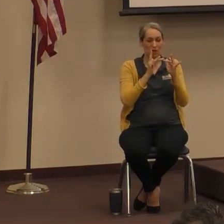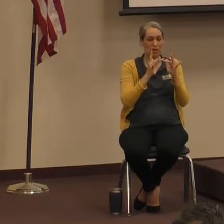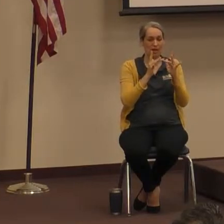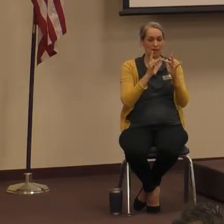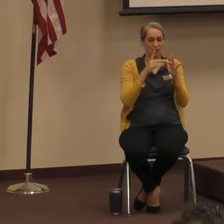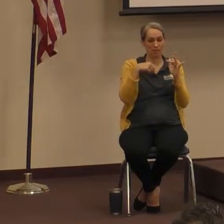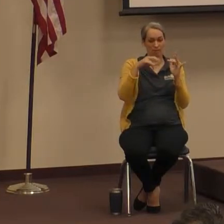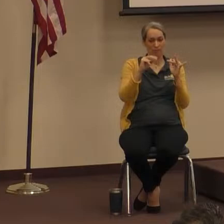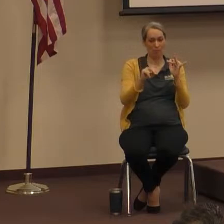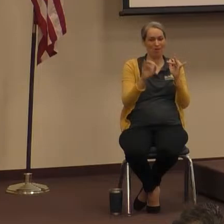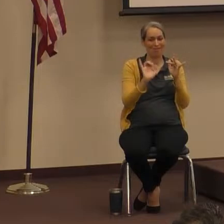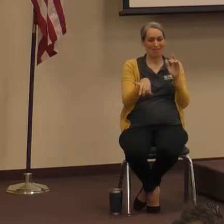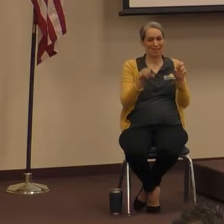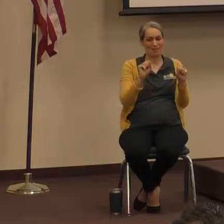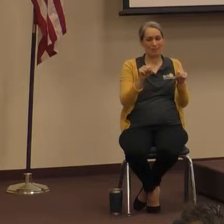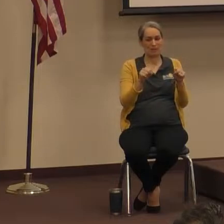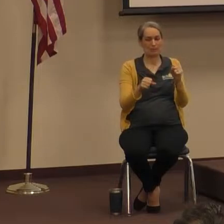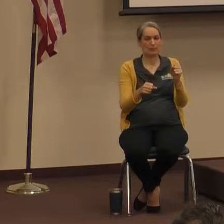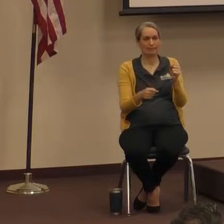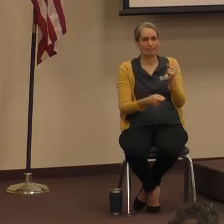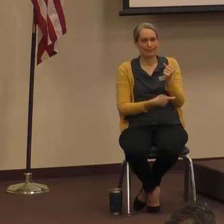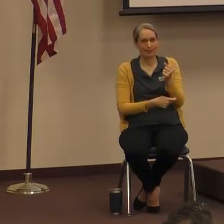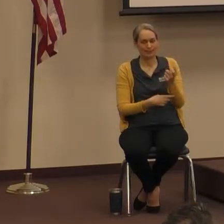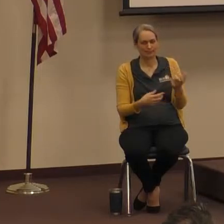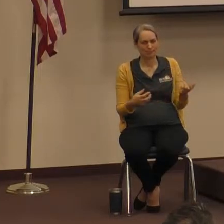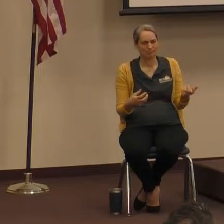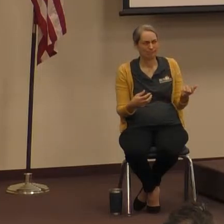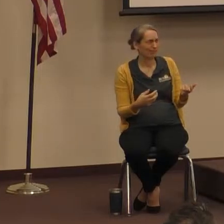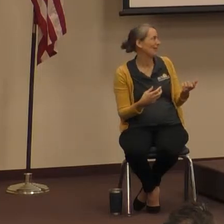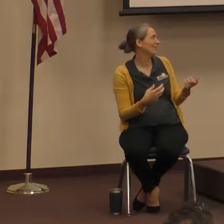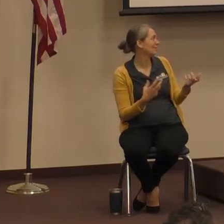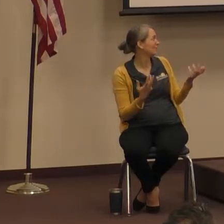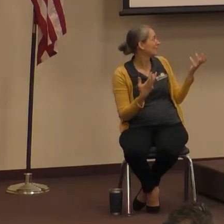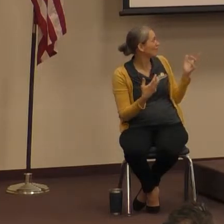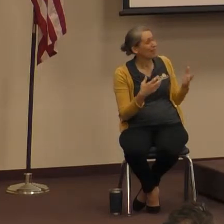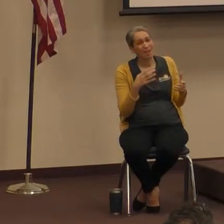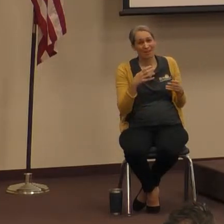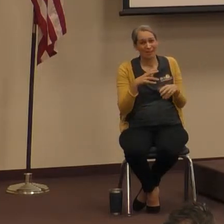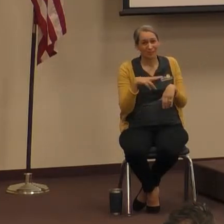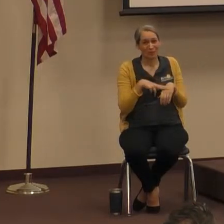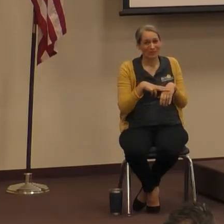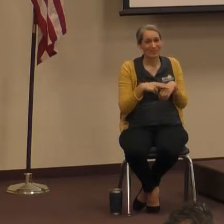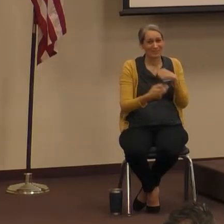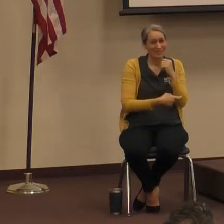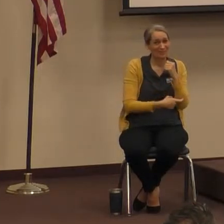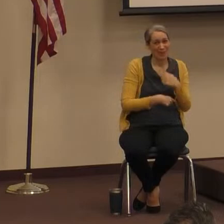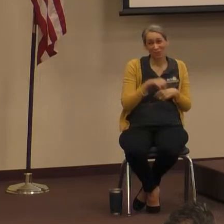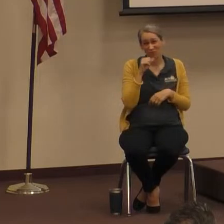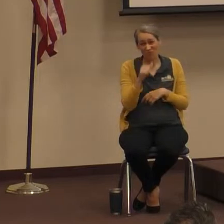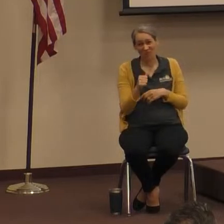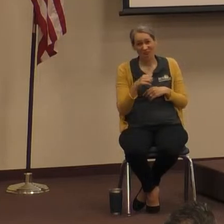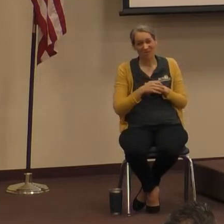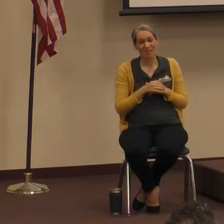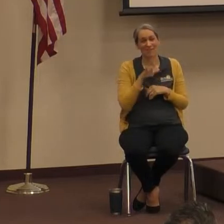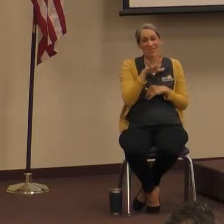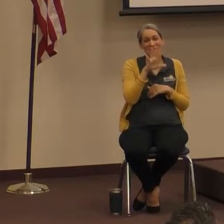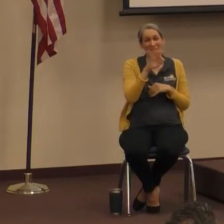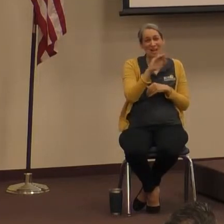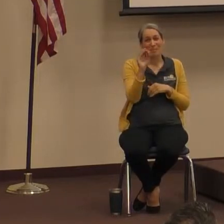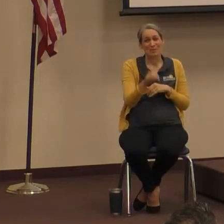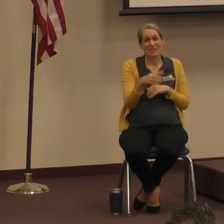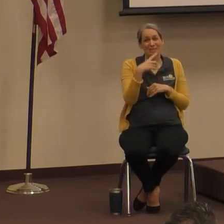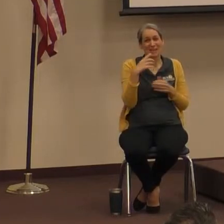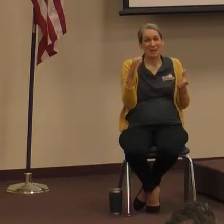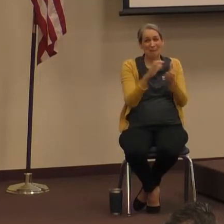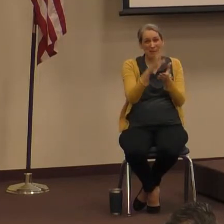Well, possible temptation? Come on. It's either a temptation or it's not. 59% of pastors said that